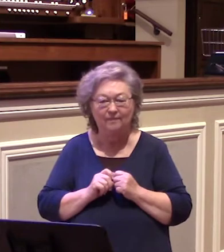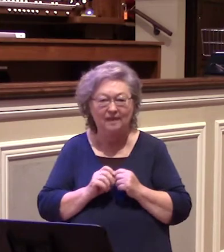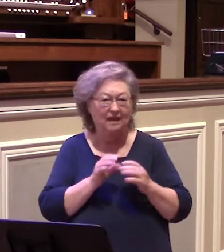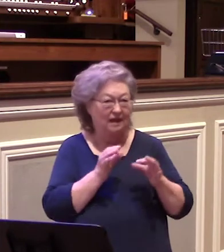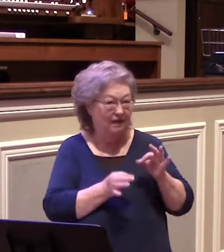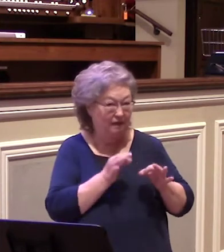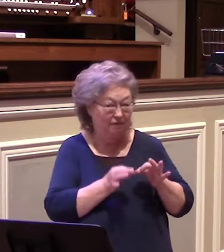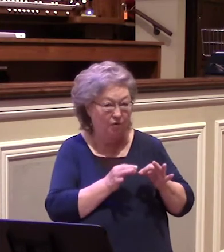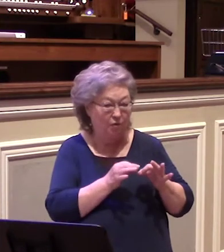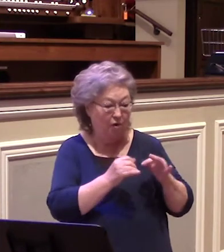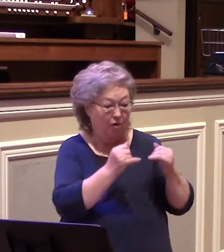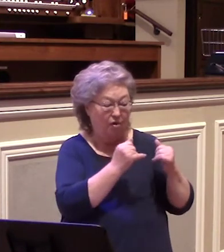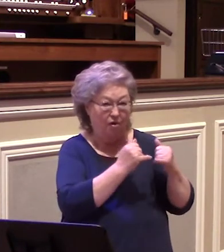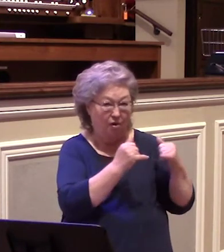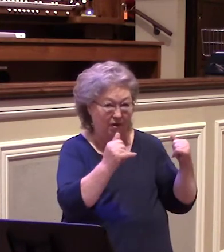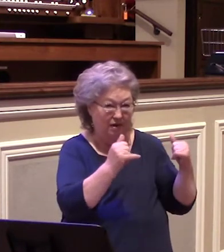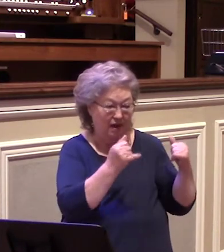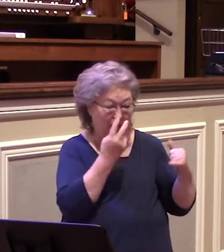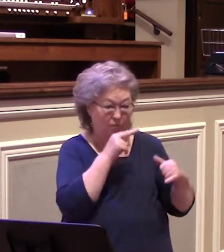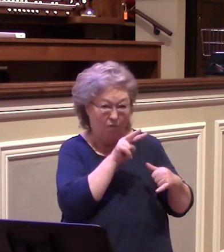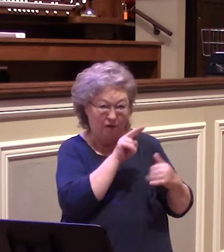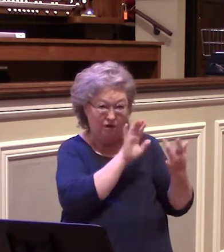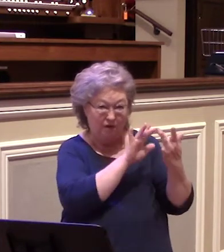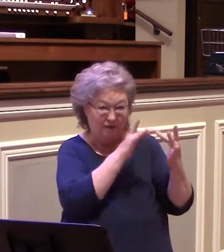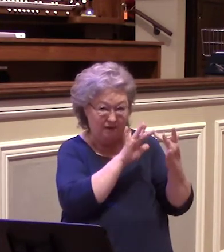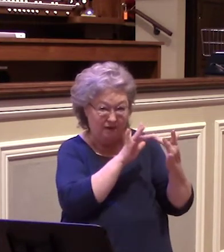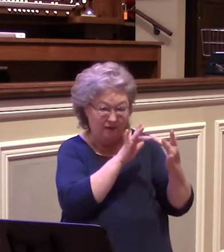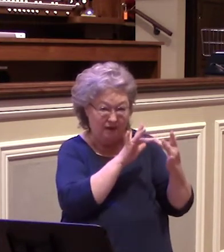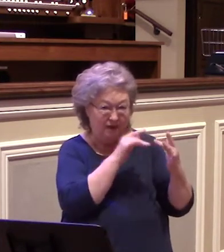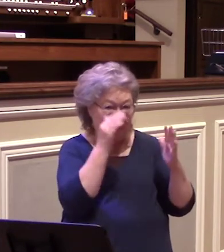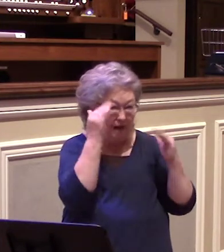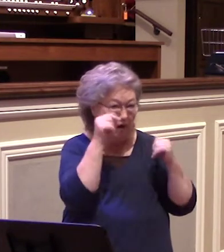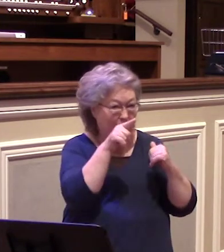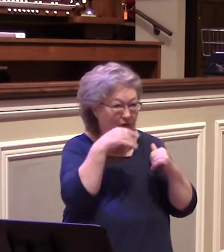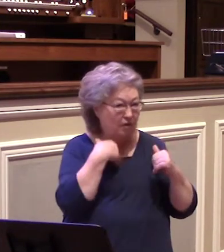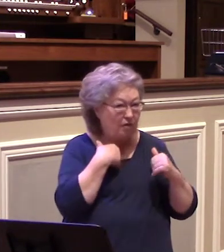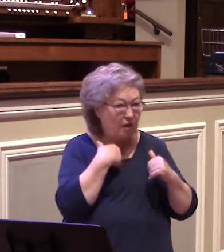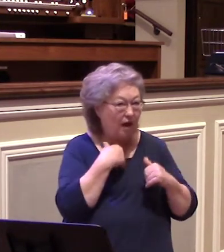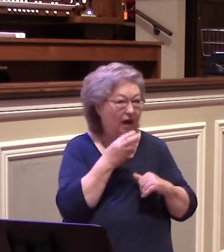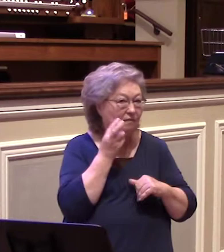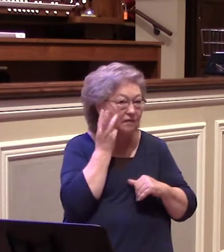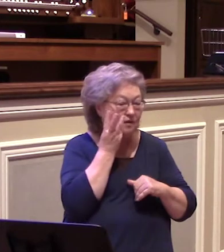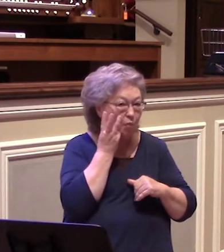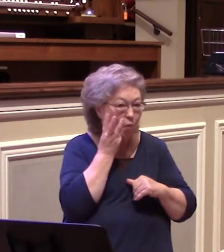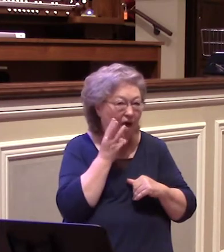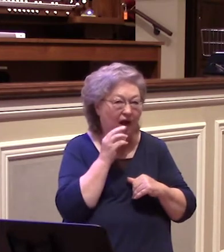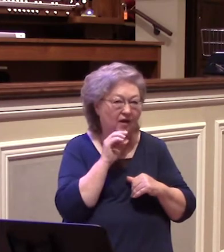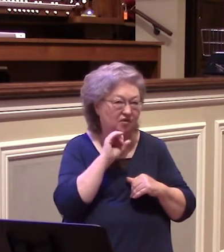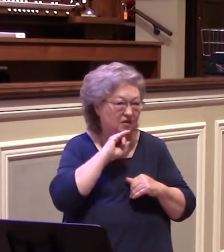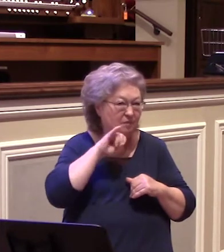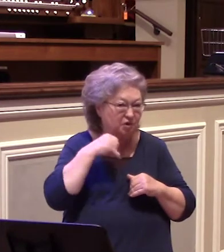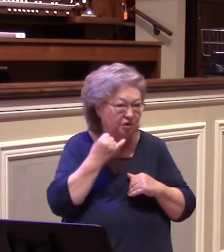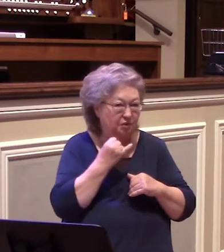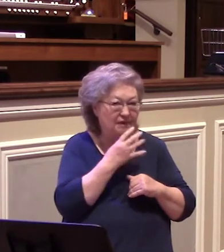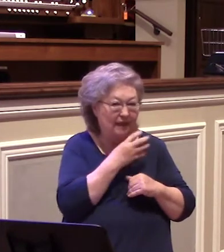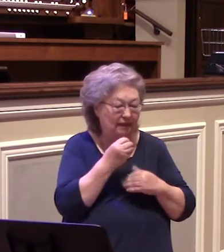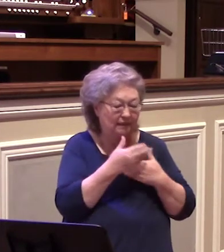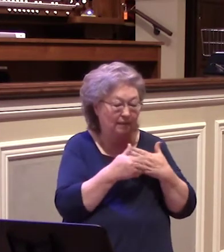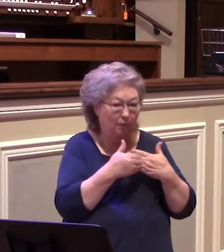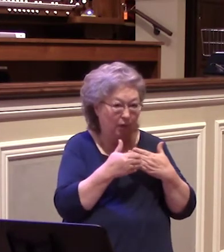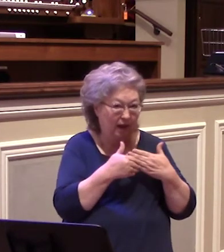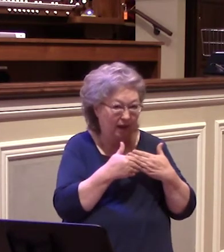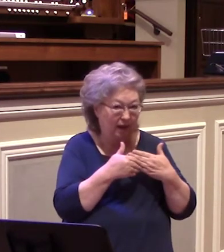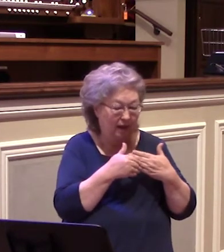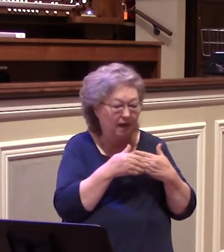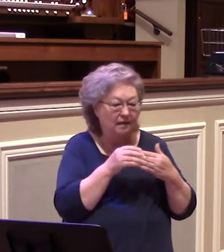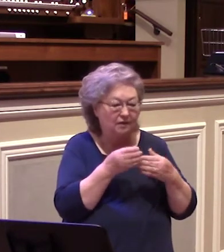and your juice together as well. We are gathered in the Spirit around these elements. And Paul says,